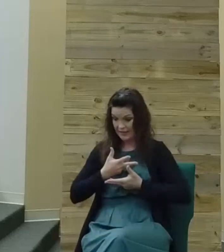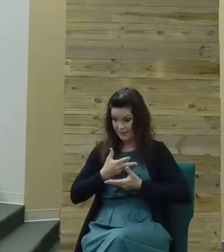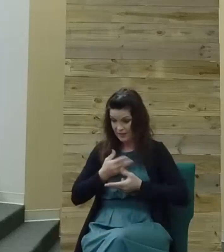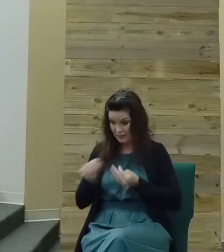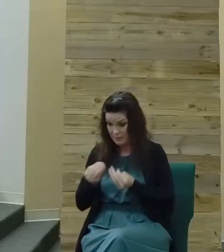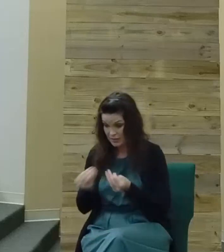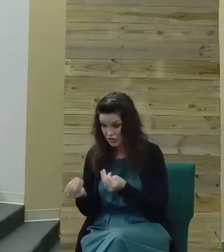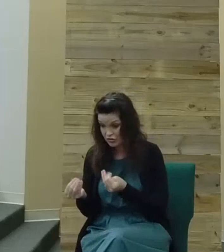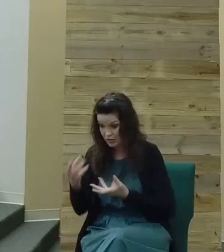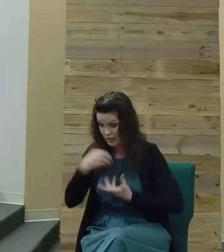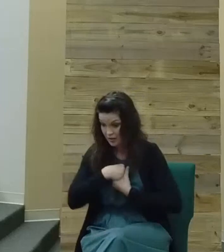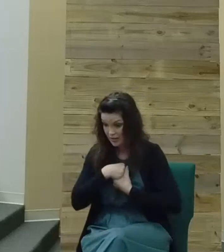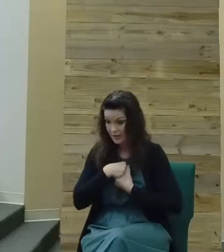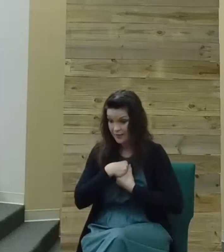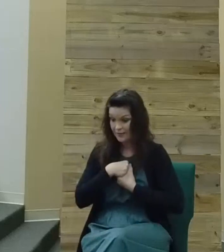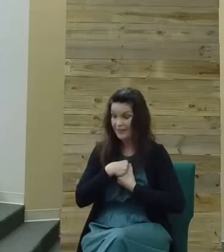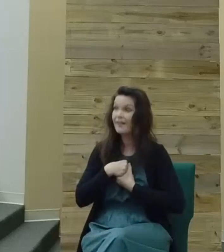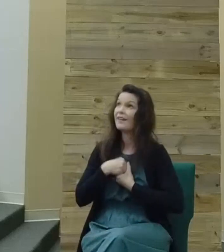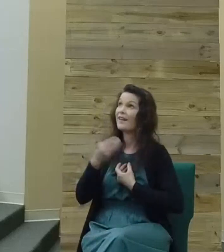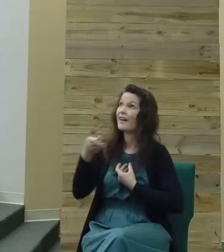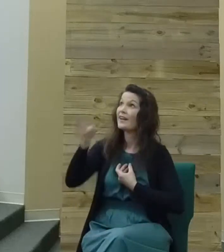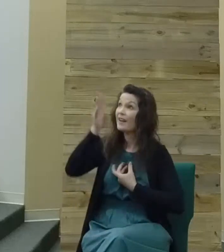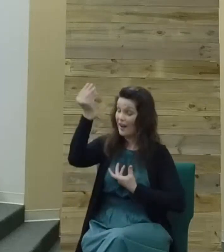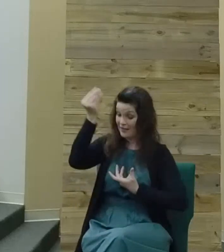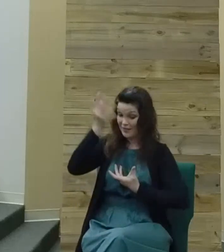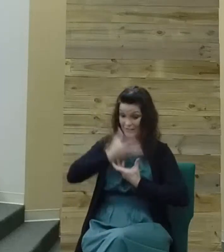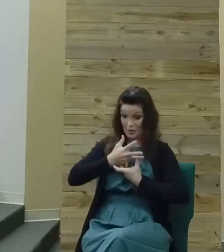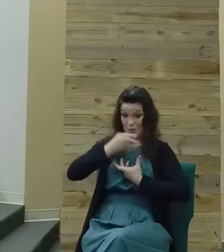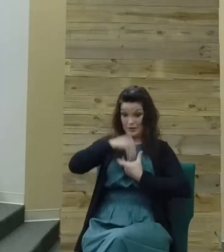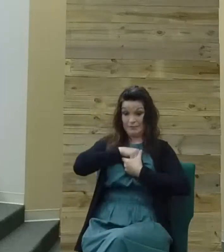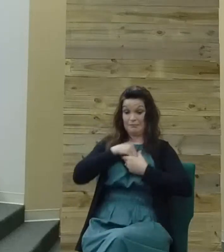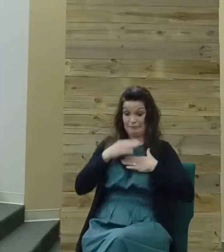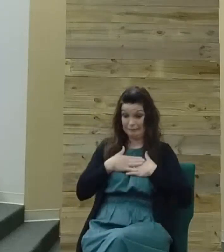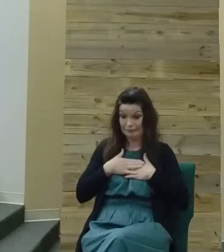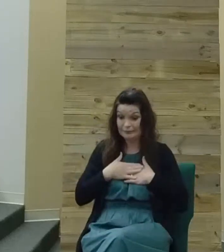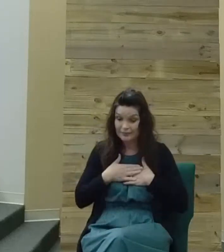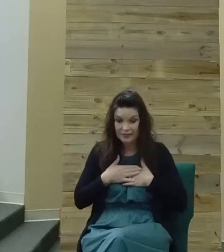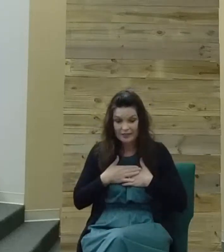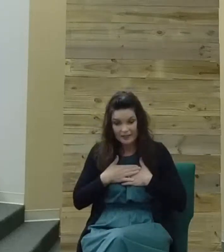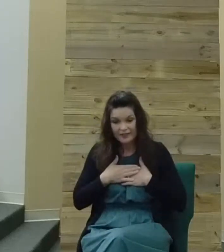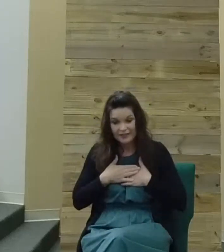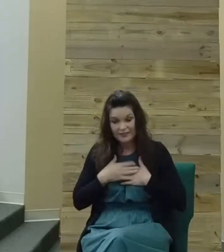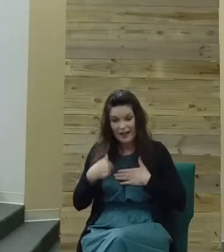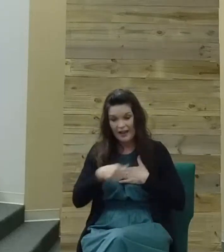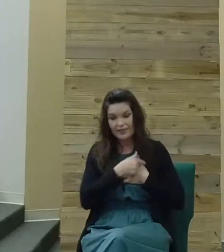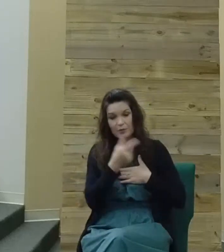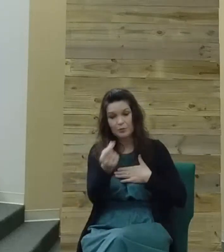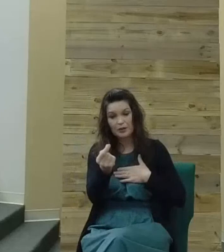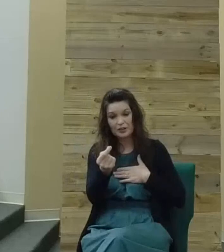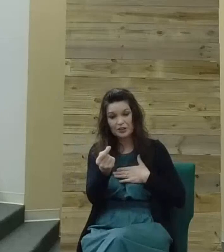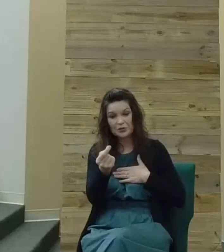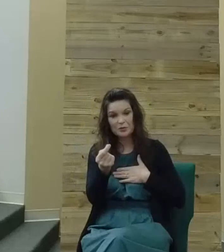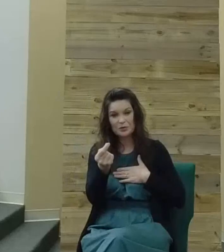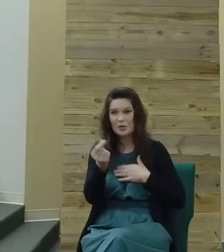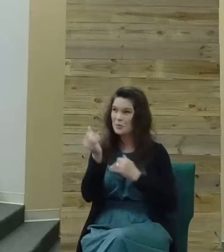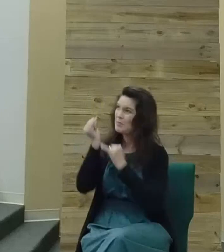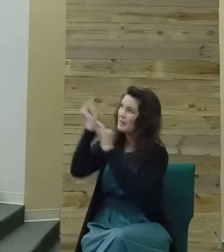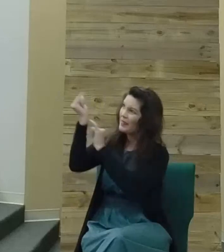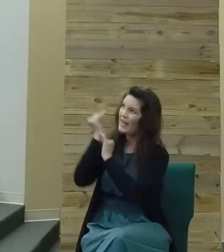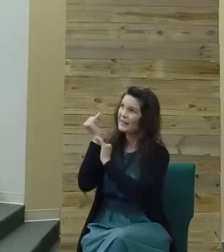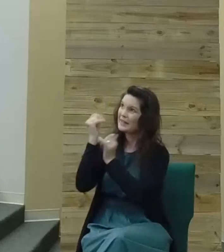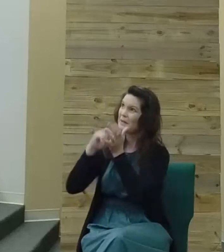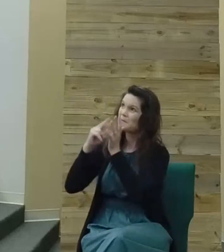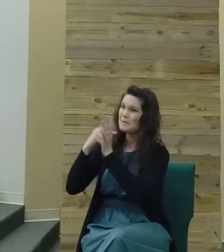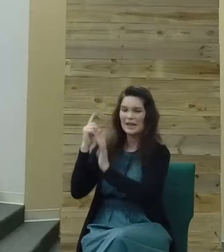the ministry of reconciliation, that God has committed the message of reconciliation to us, and that we are ambassadors